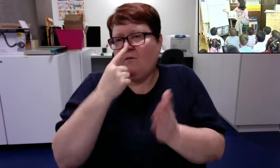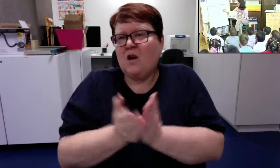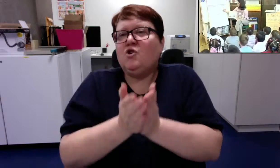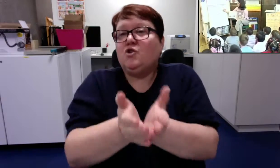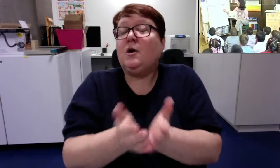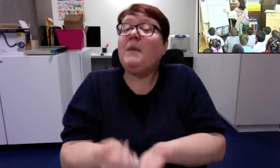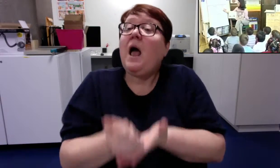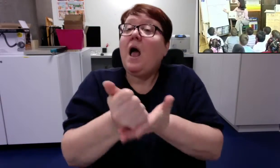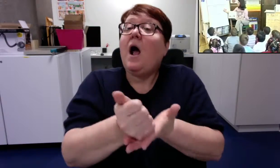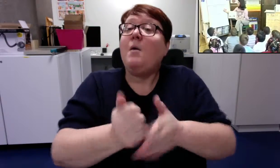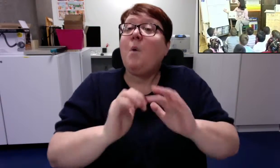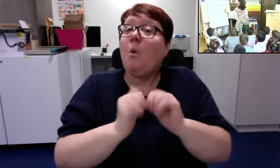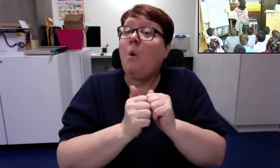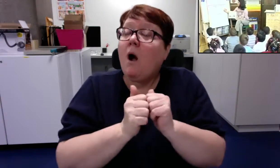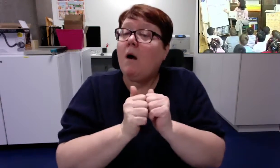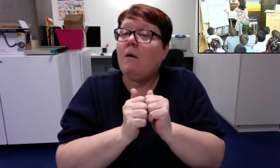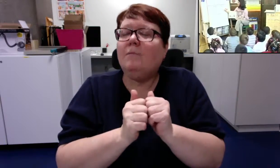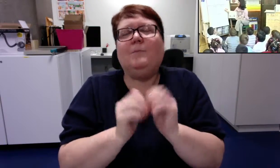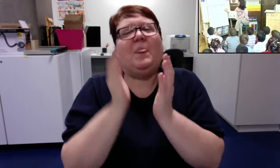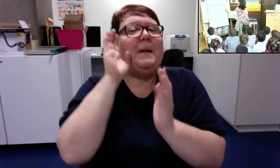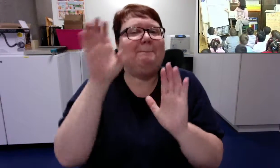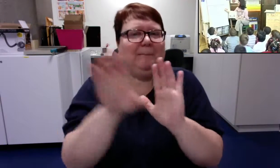pictures and probably